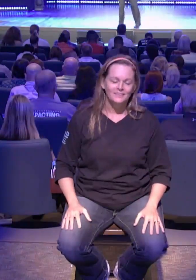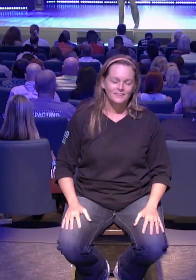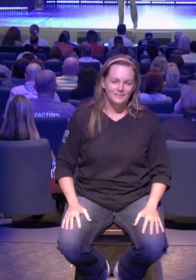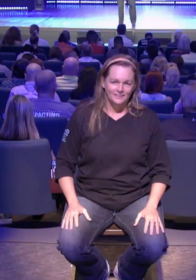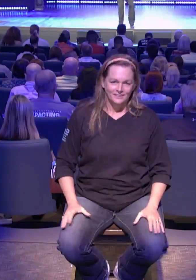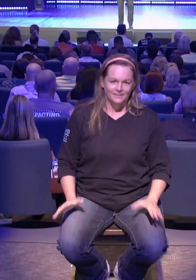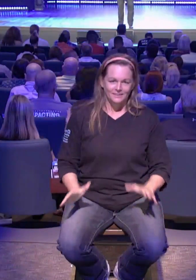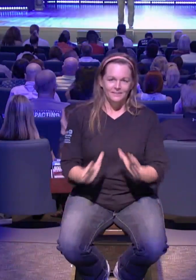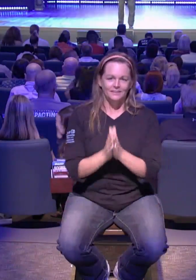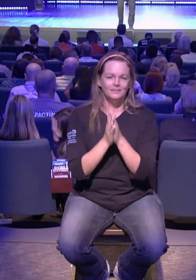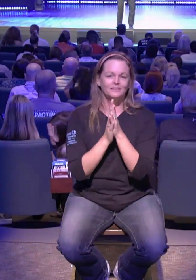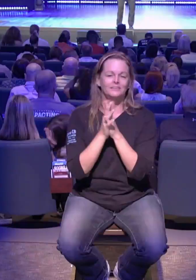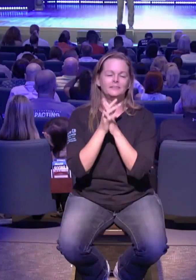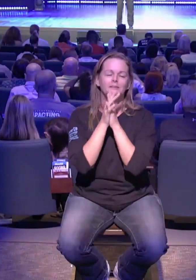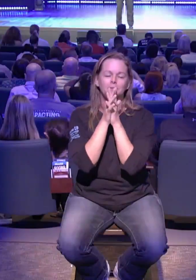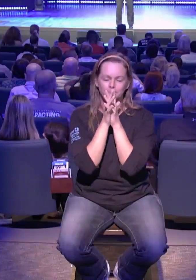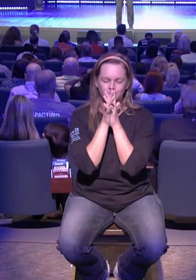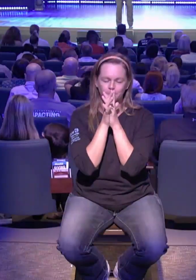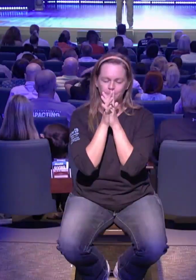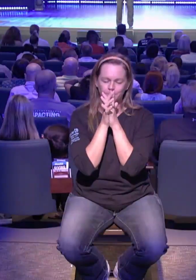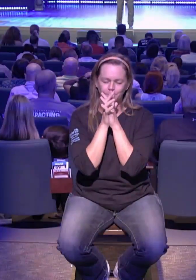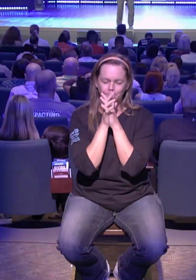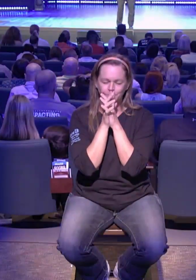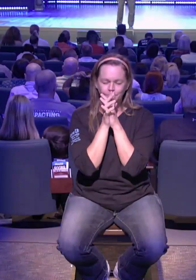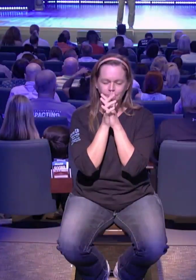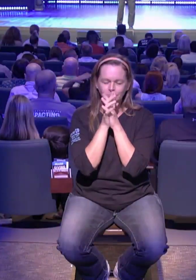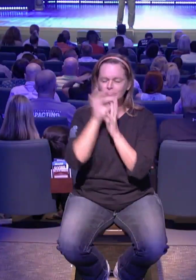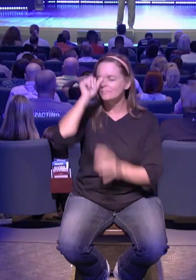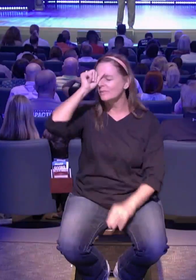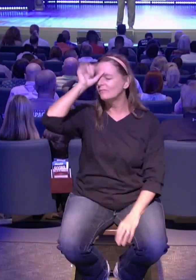to be committed to spending more time with you.